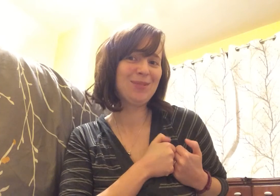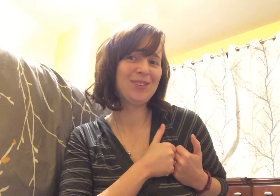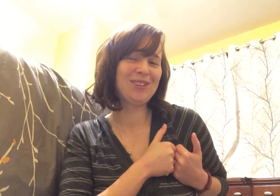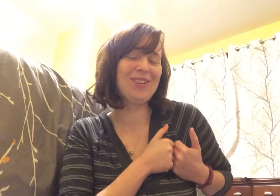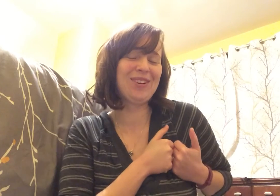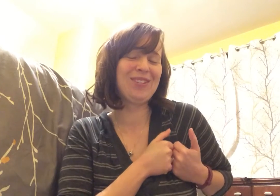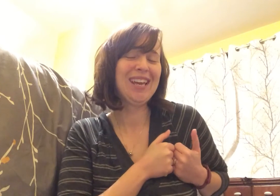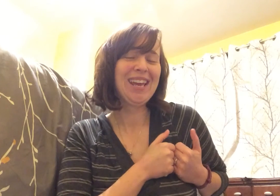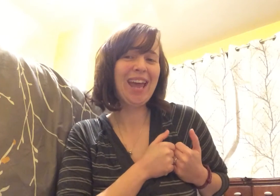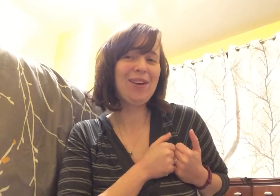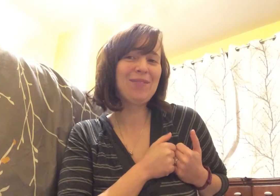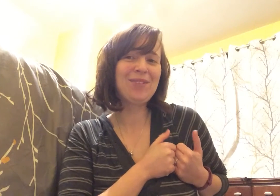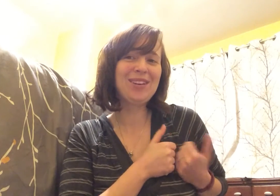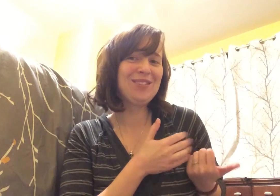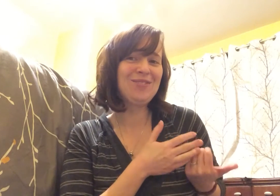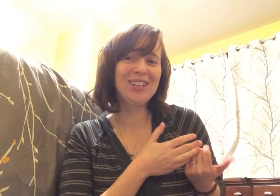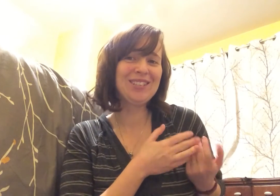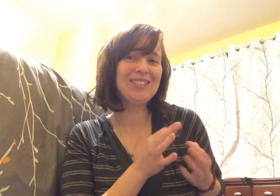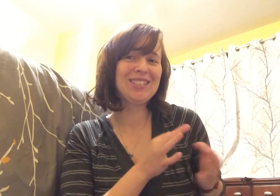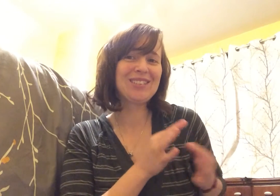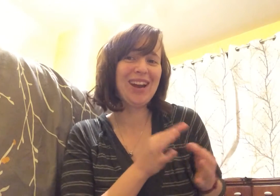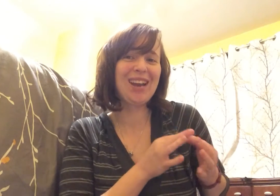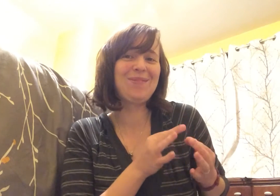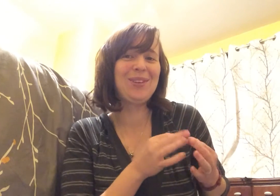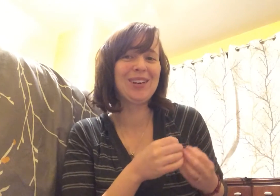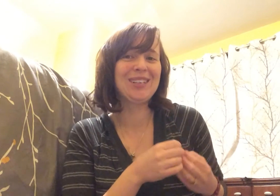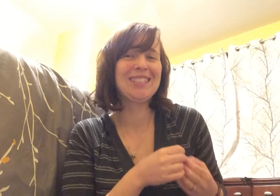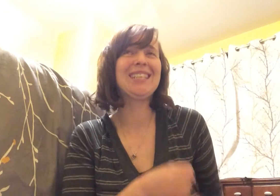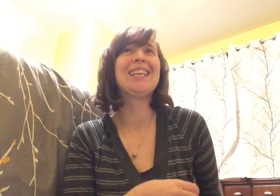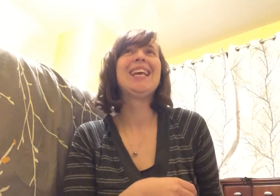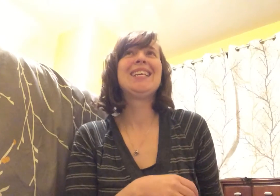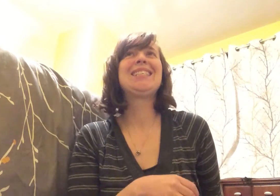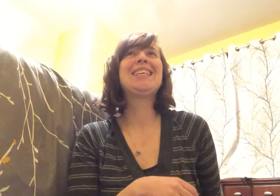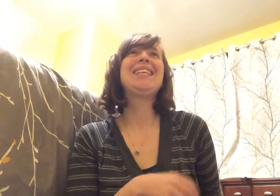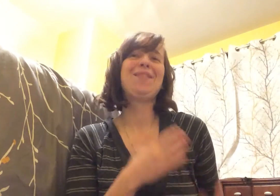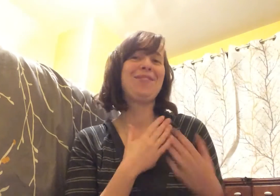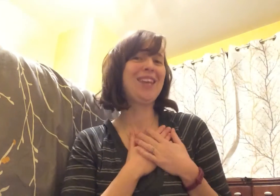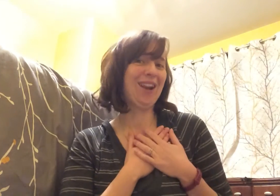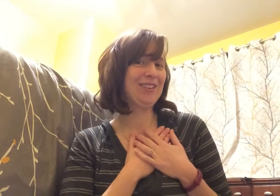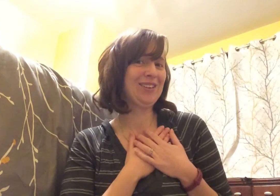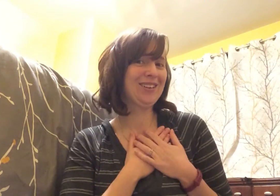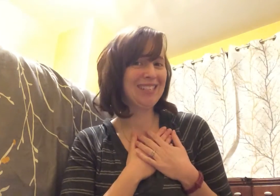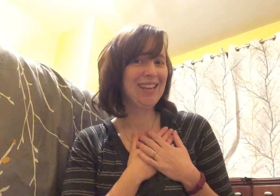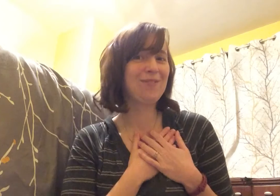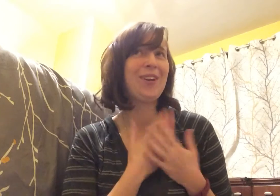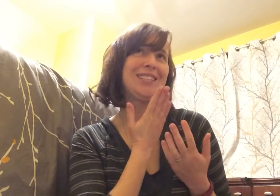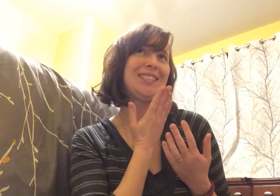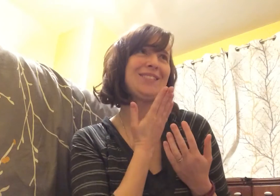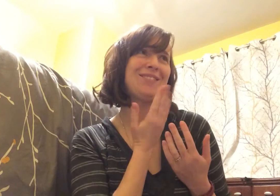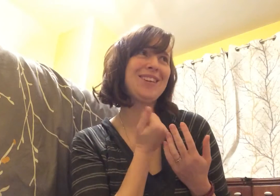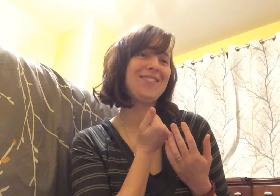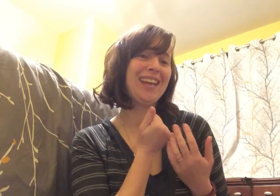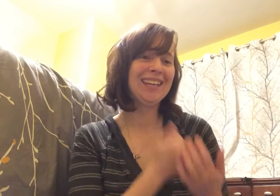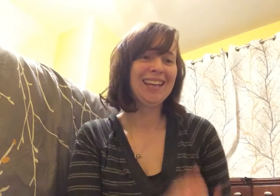boo, or however you want to describe your significant other in a very sweet way.